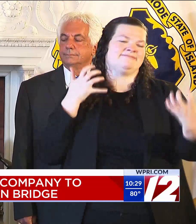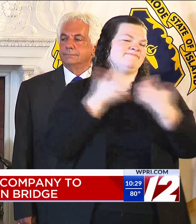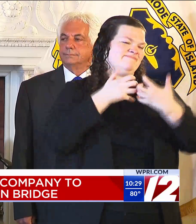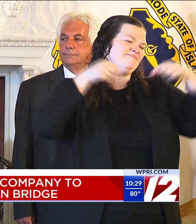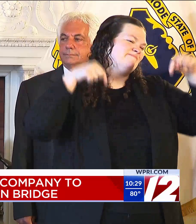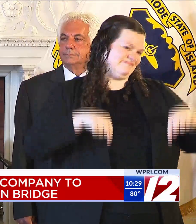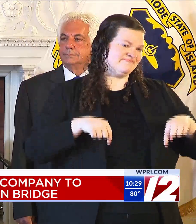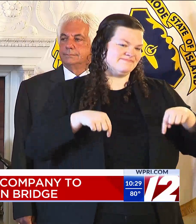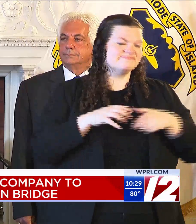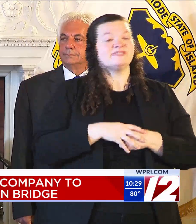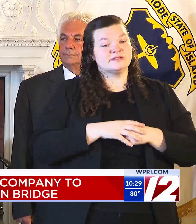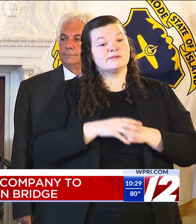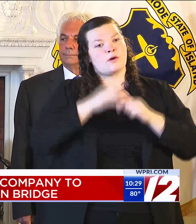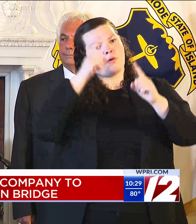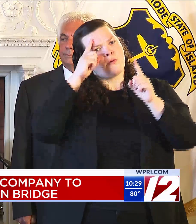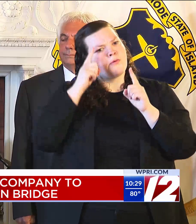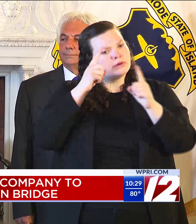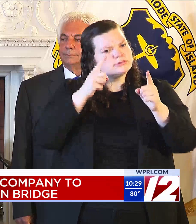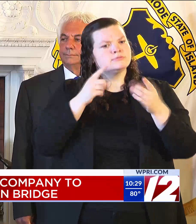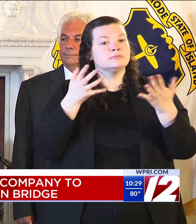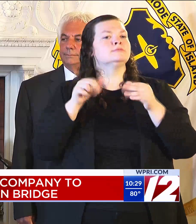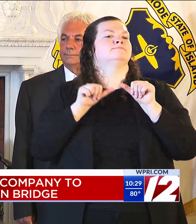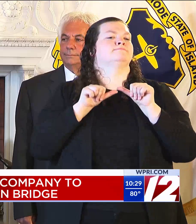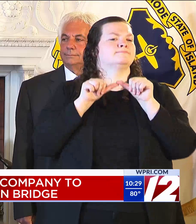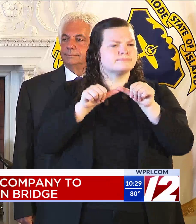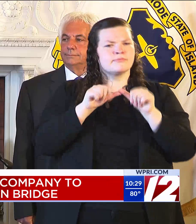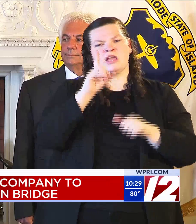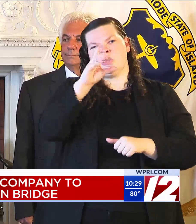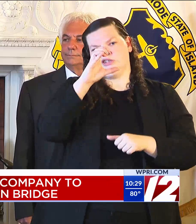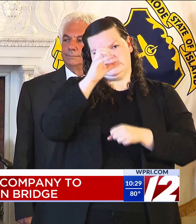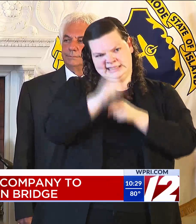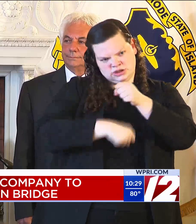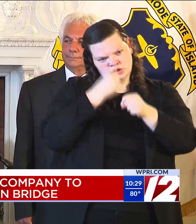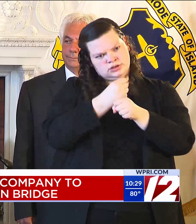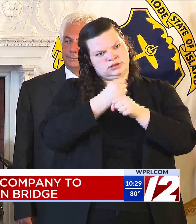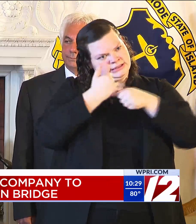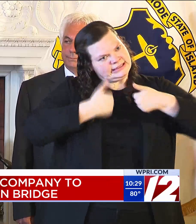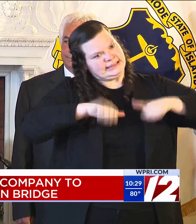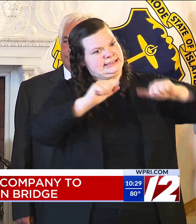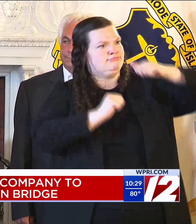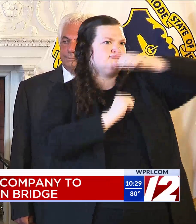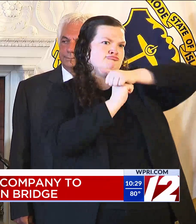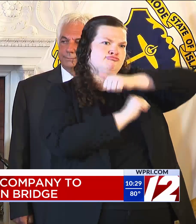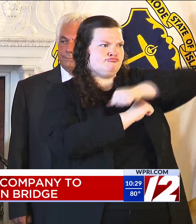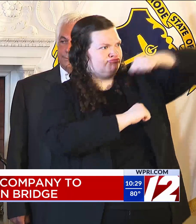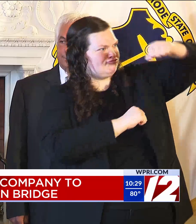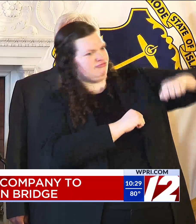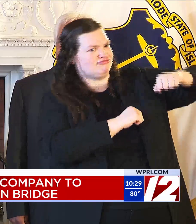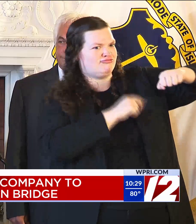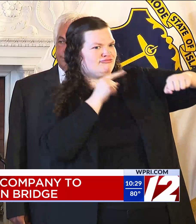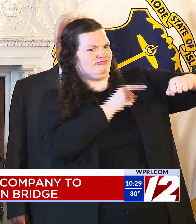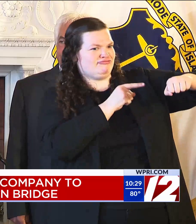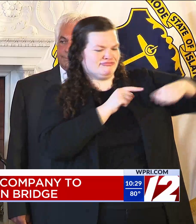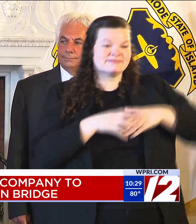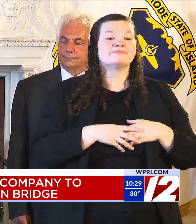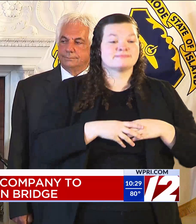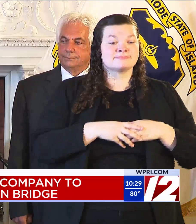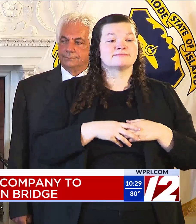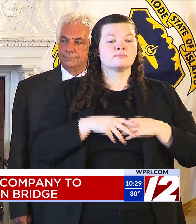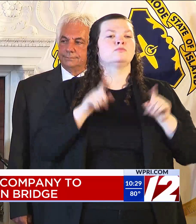years. Furthermore, we wanted to provide a structure where the critical components can be easily inspected and